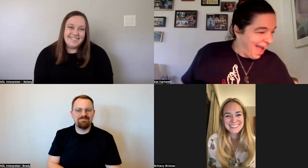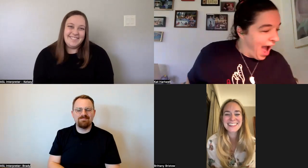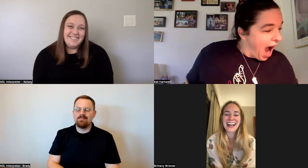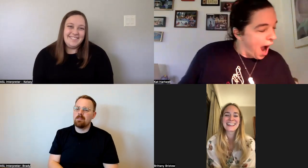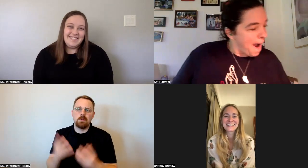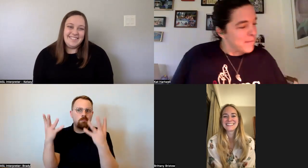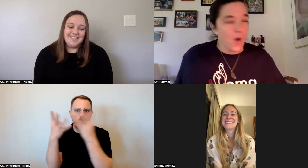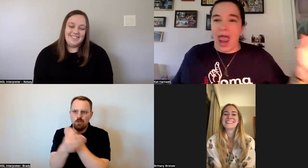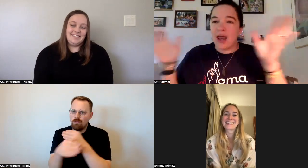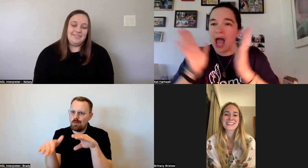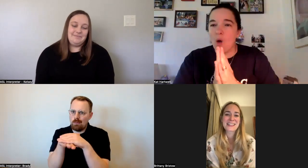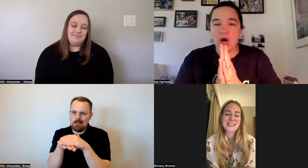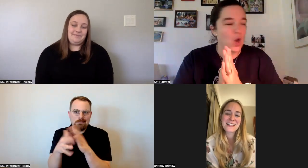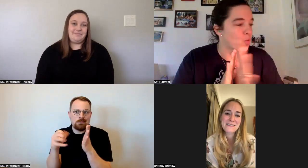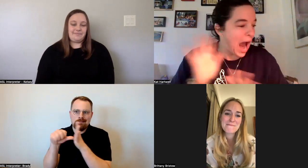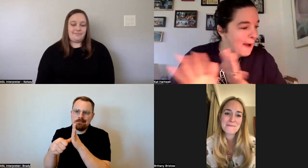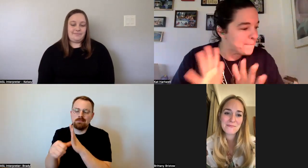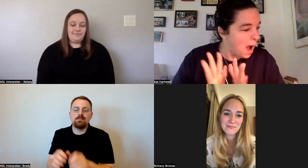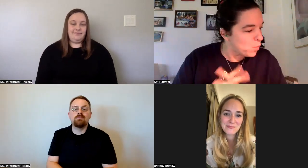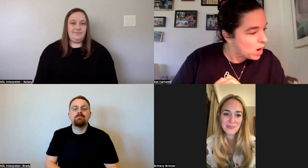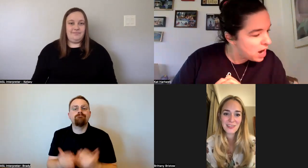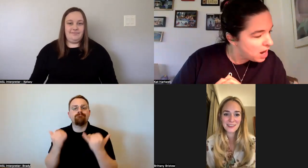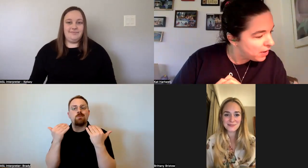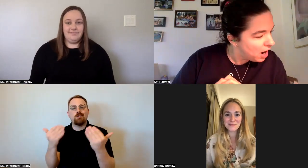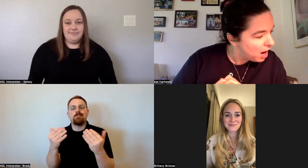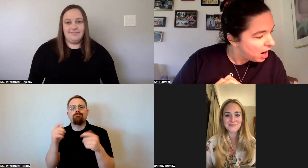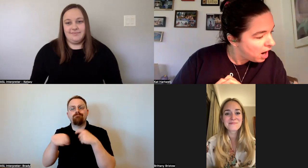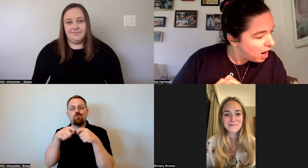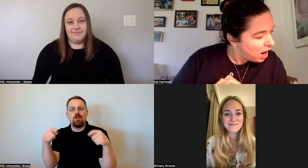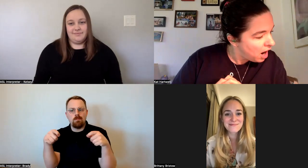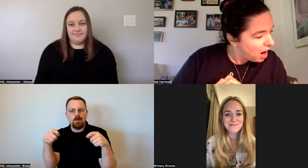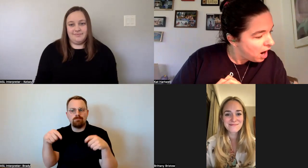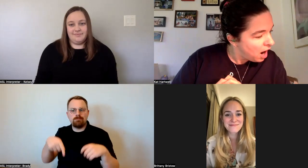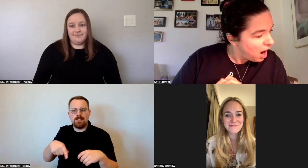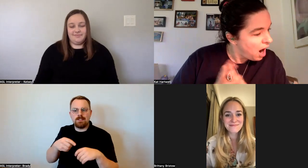Beautiful. Okay, now we're gonna wrap up with